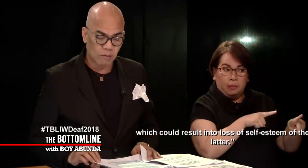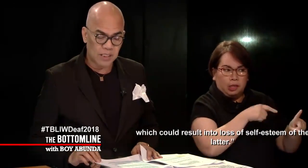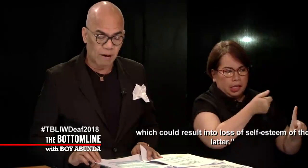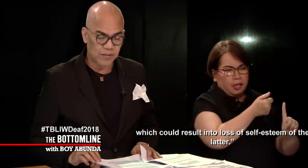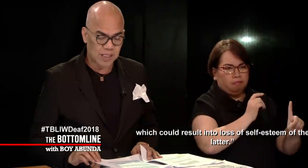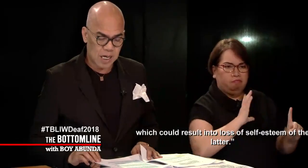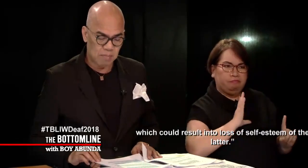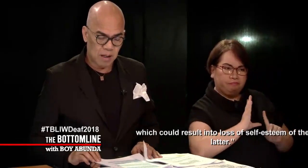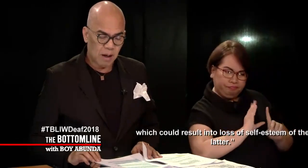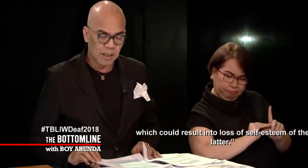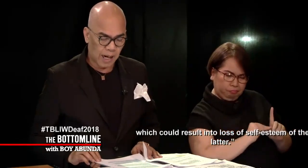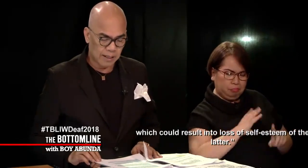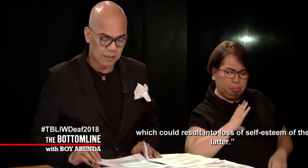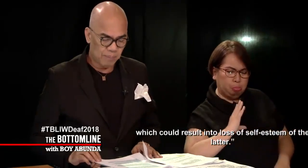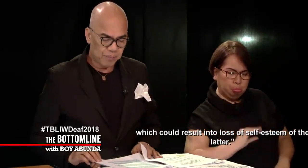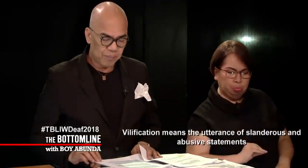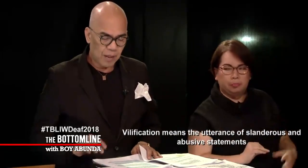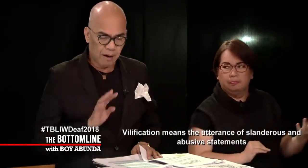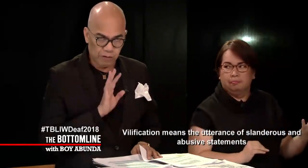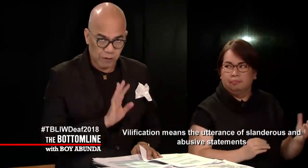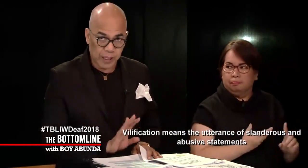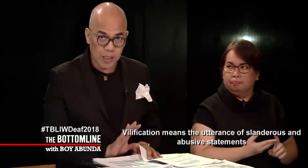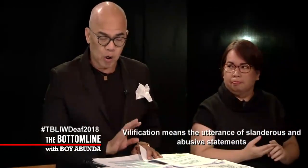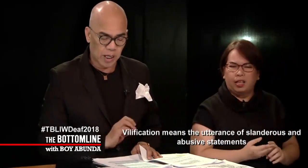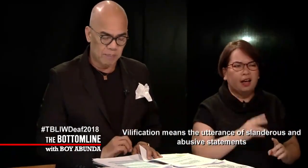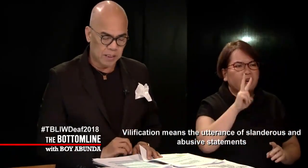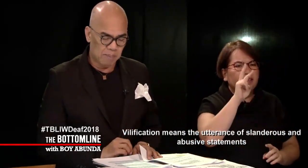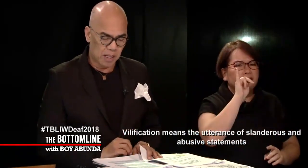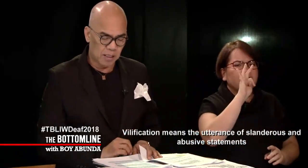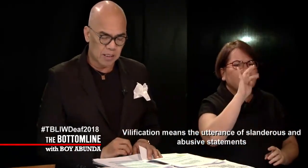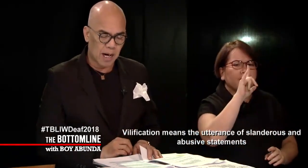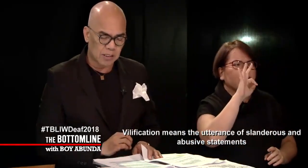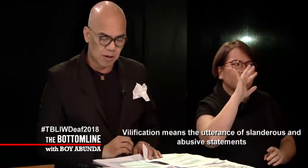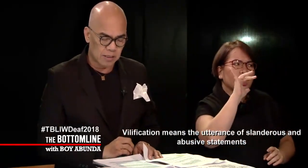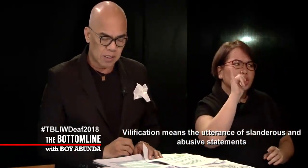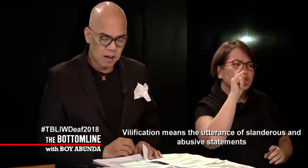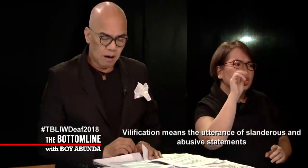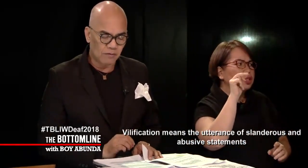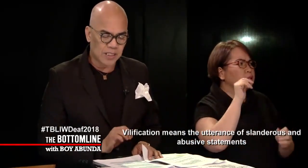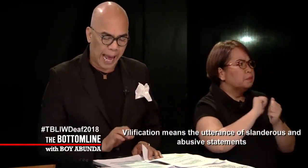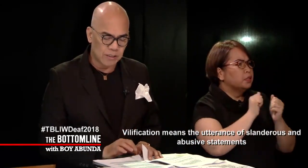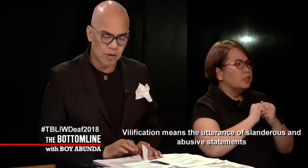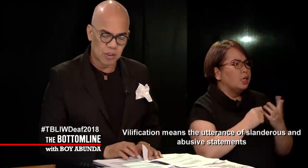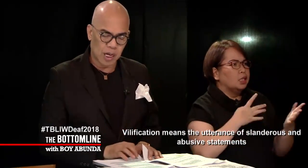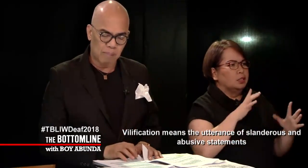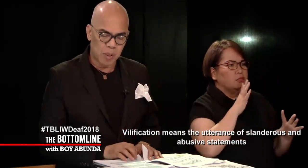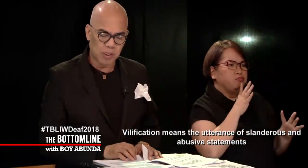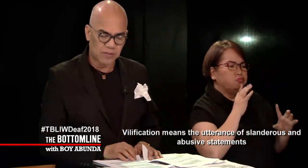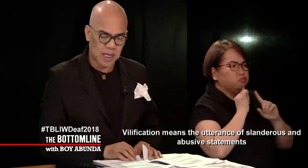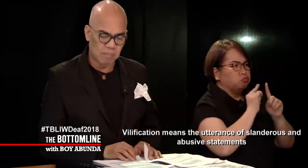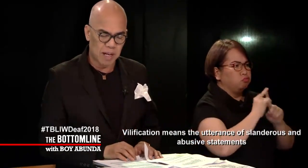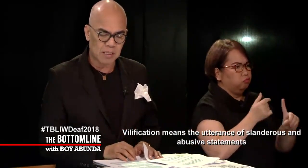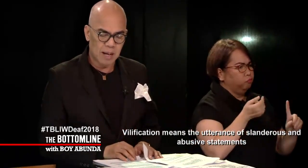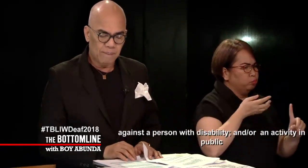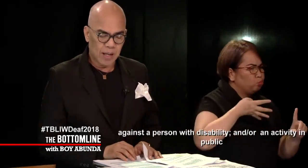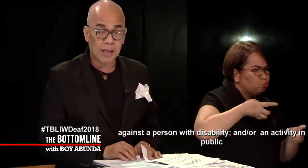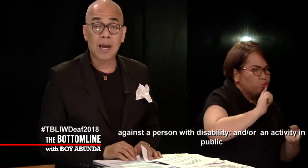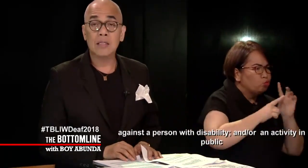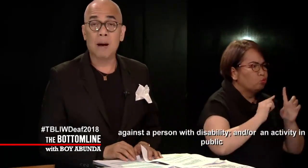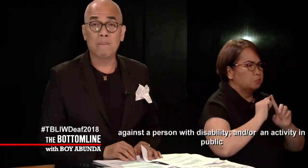loss of self-esteem of the latter. Ang vilification, ang ibig sabihin, is the utterance of slanderous and abusive